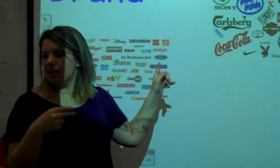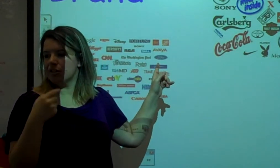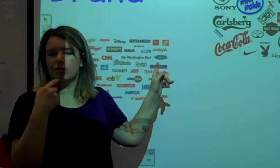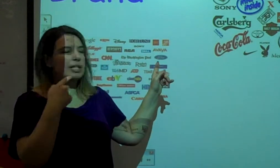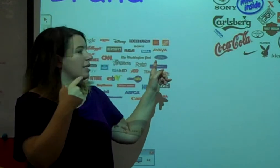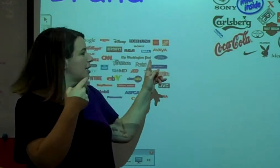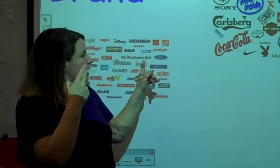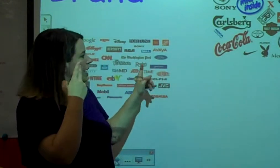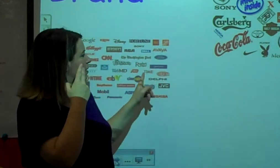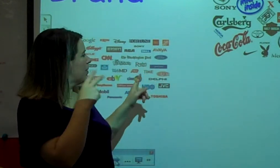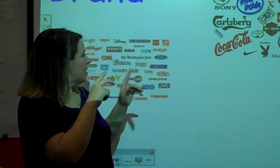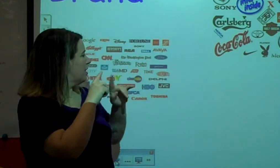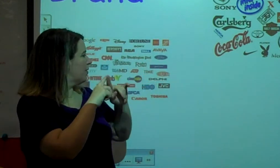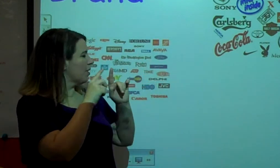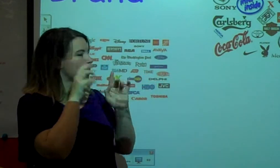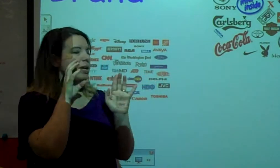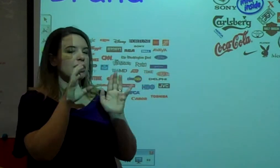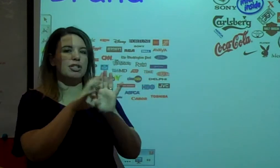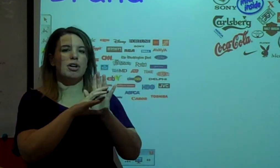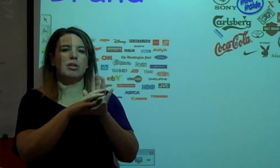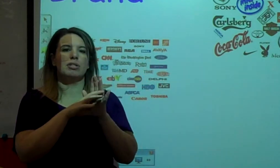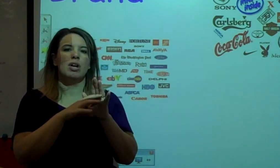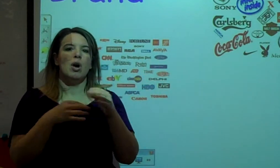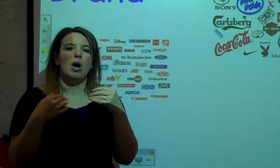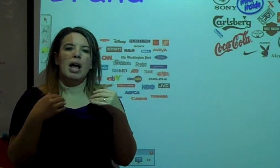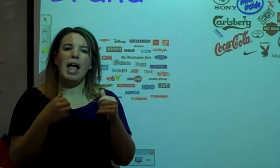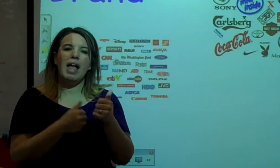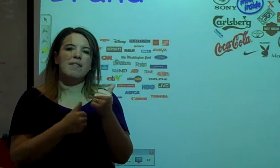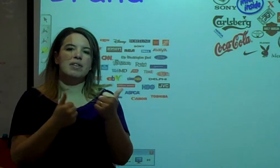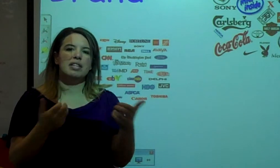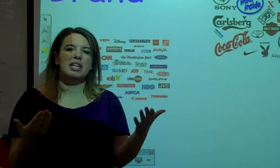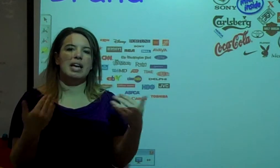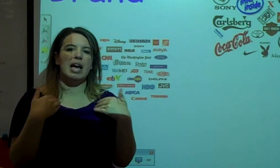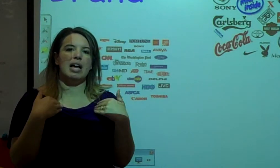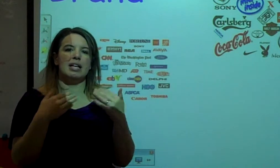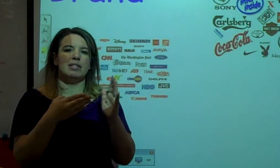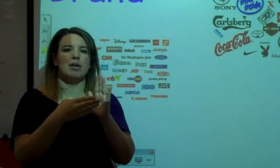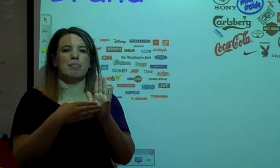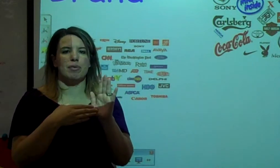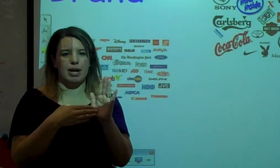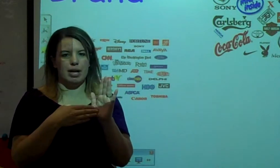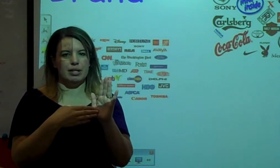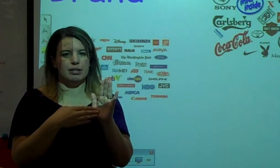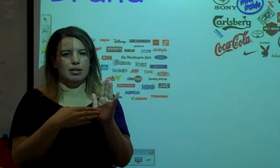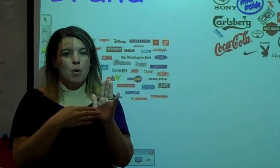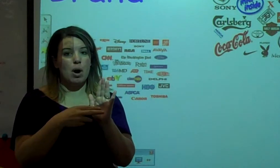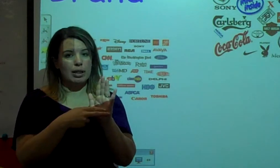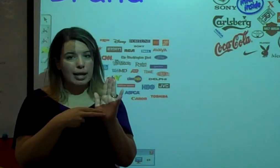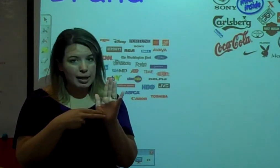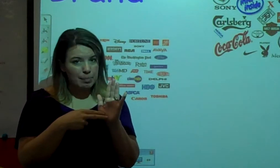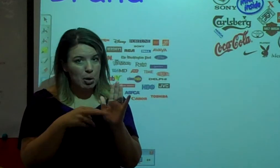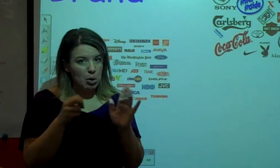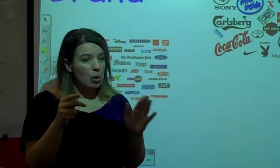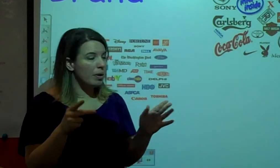And you can see with the different pictures, everything has a brand or a label,